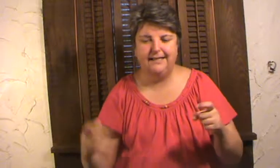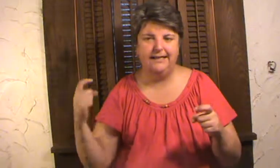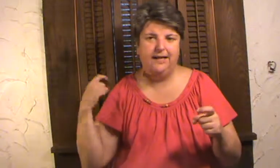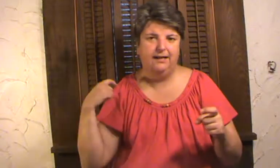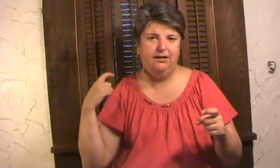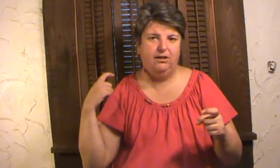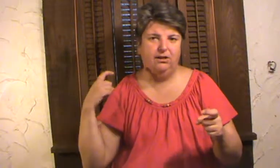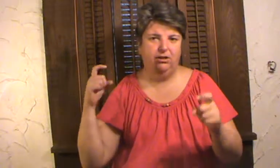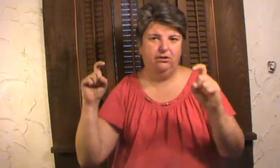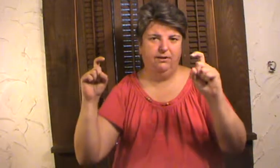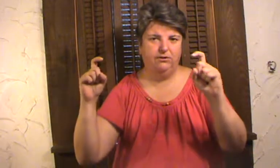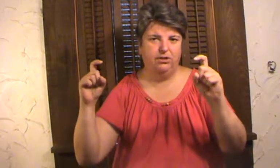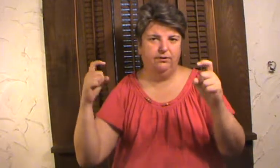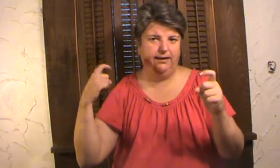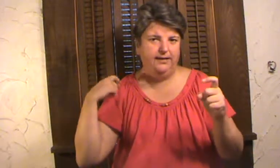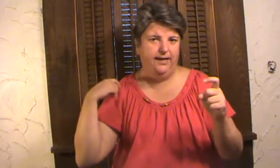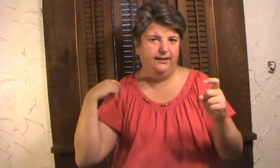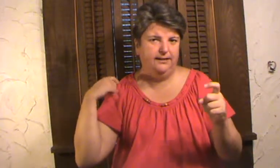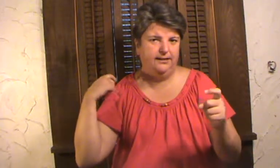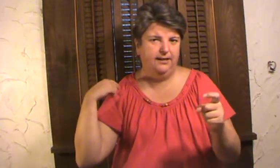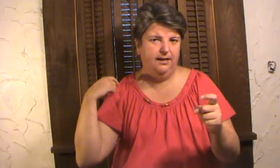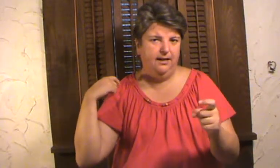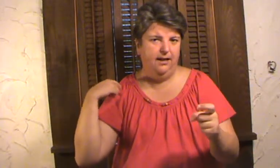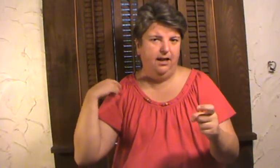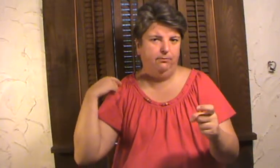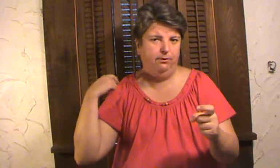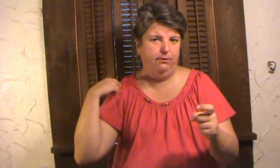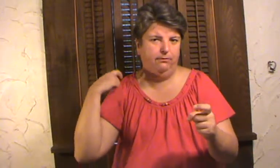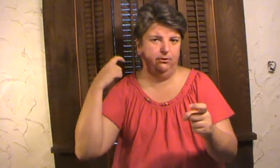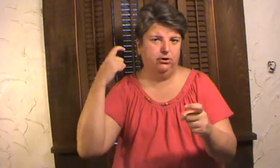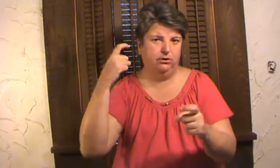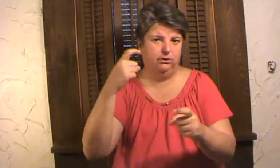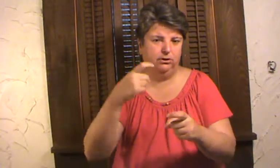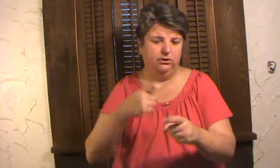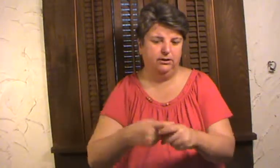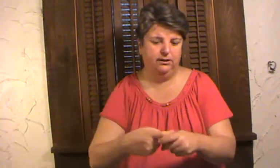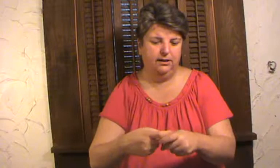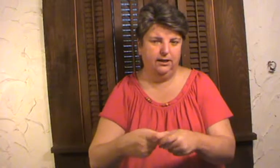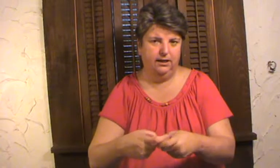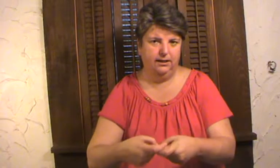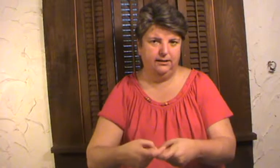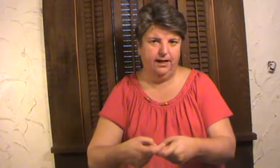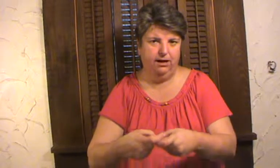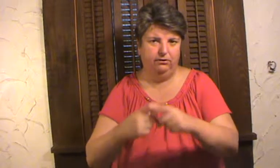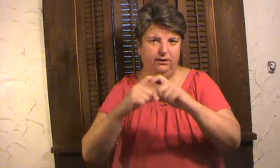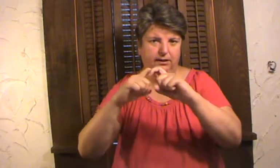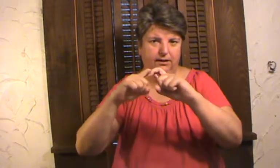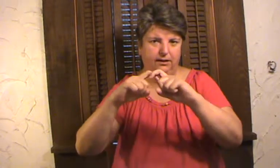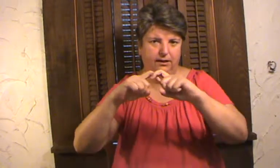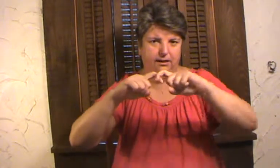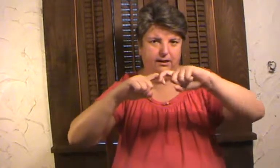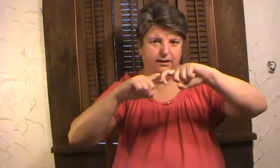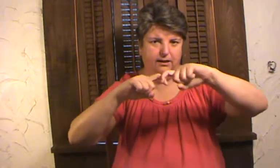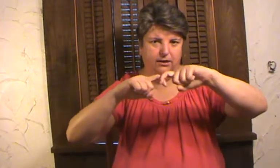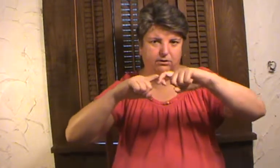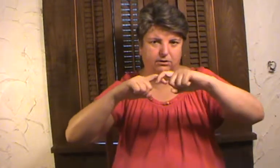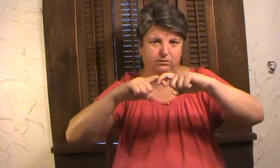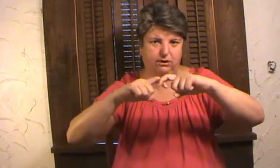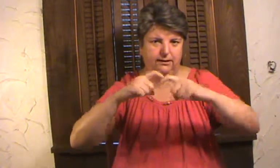Latina. You have your two X hands, and you bring one from your shoulder down and across it